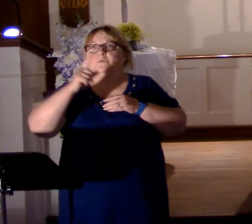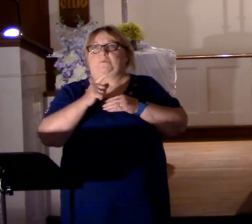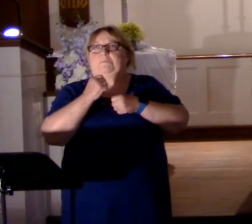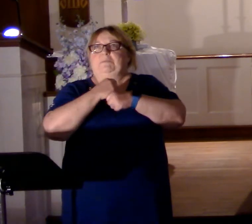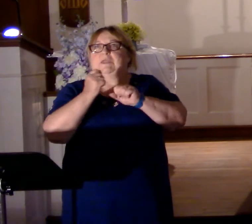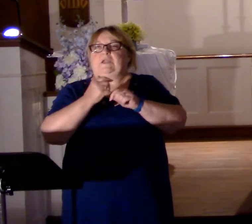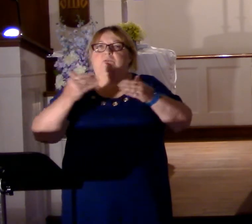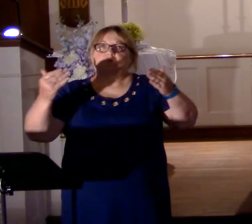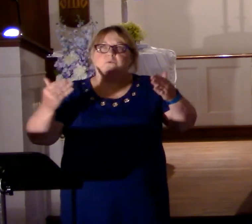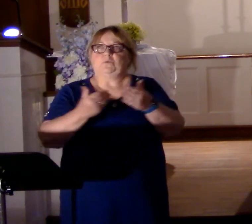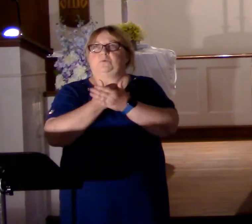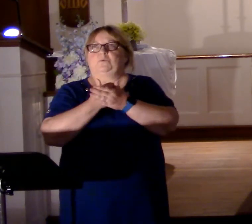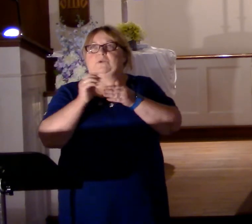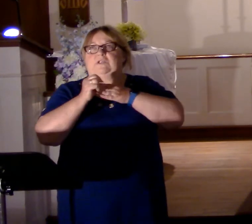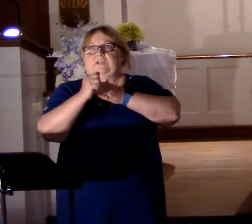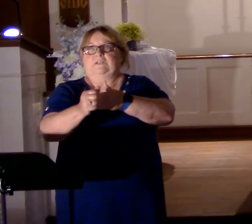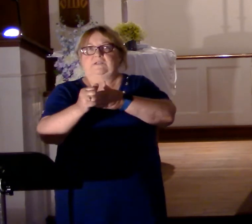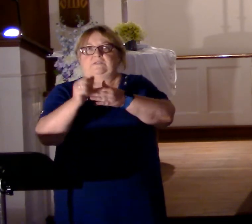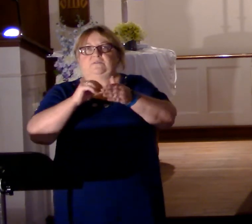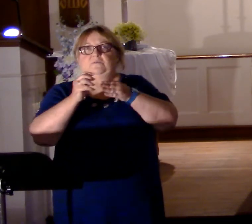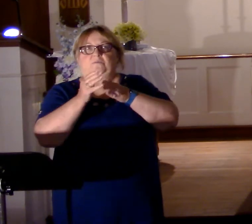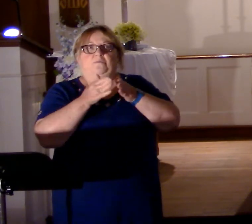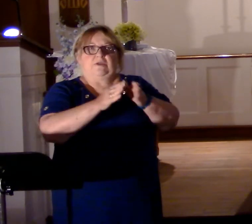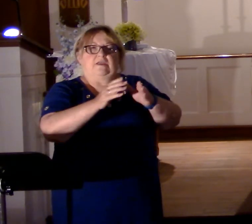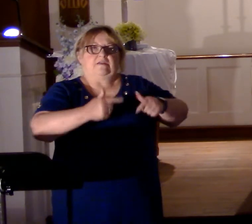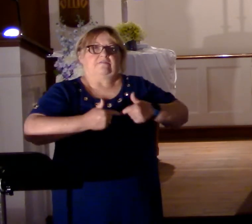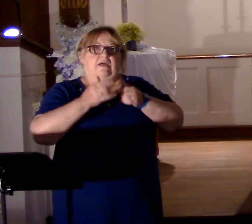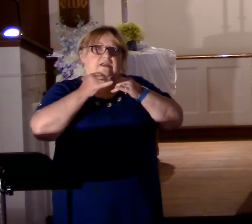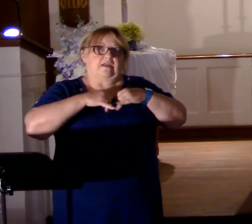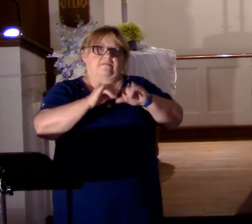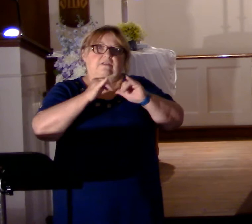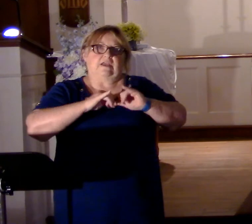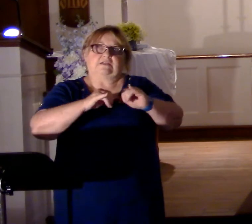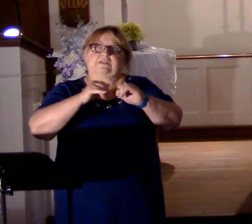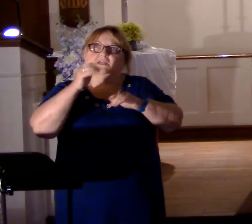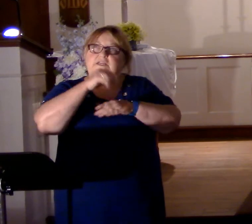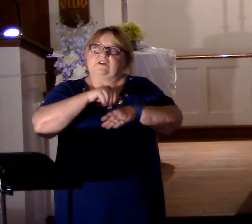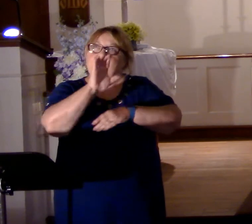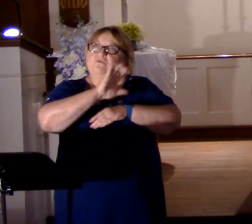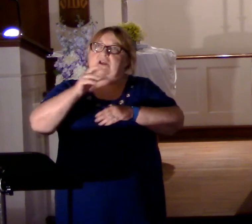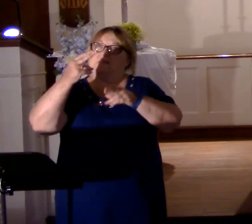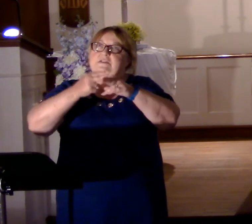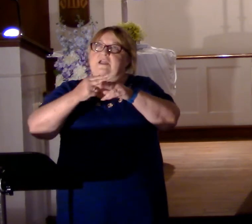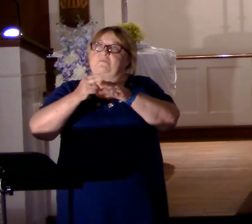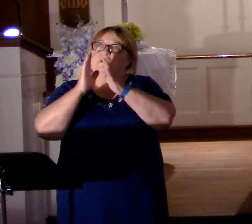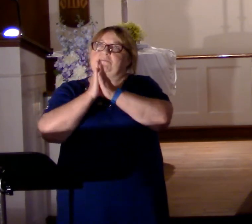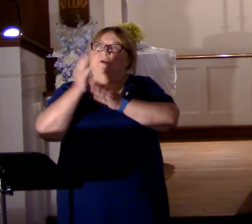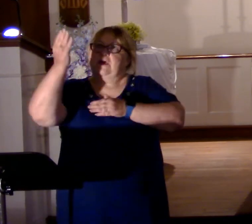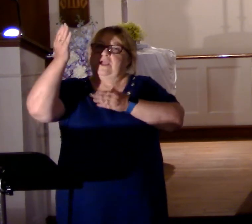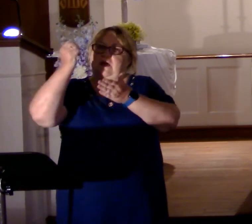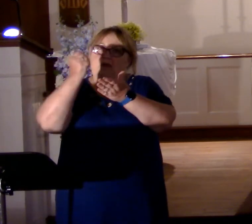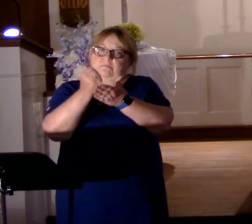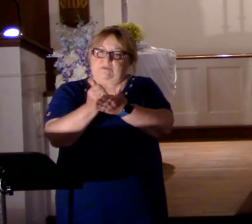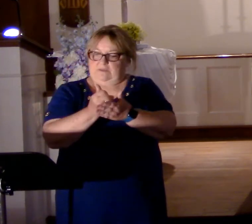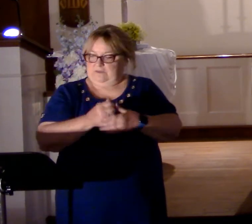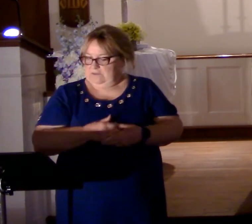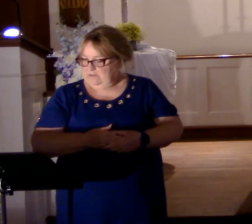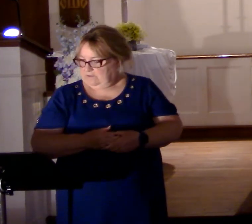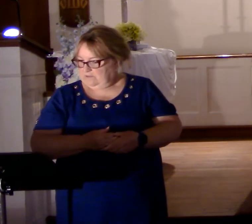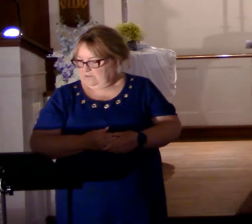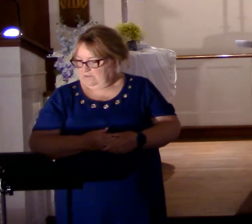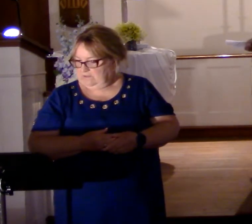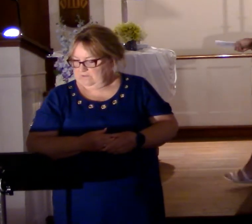Make us new and lead us in the way of life everlasting. In Christ's name we pray. Amen.